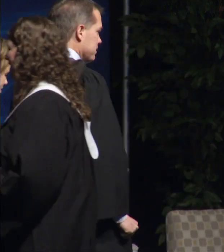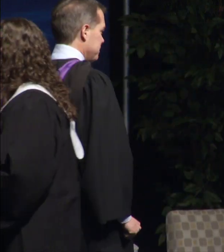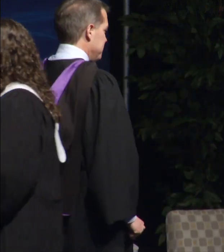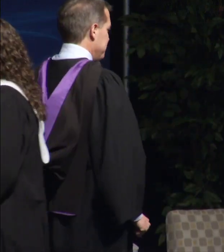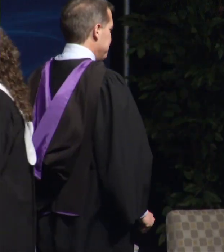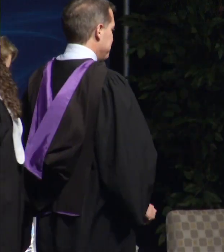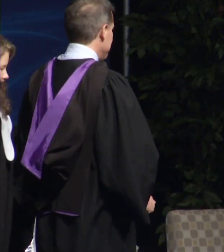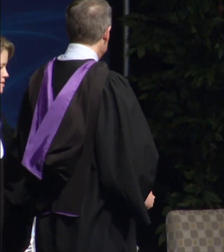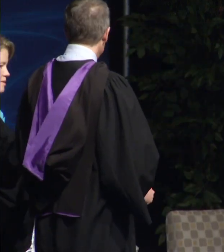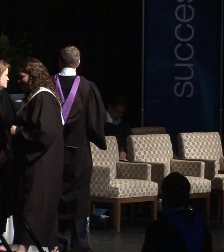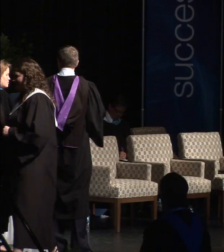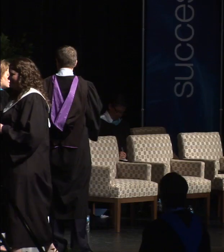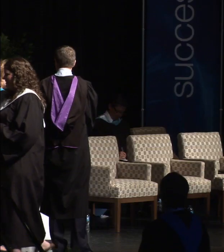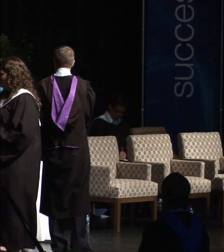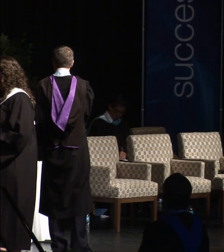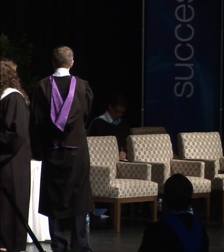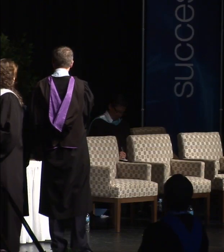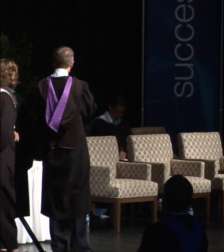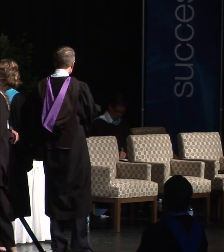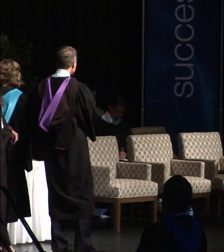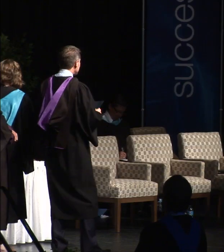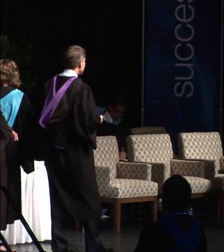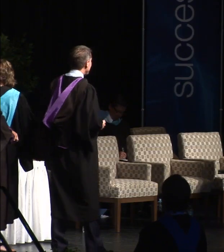Megan Lynn Coven.